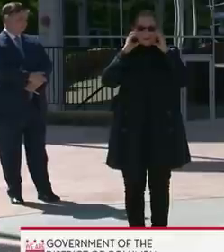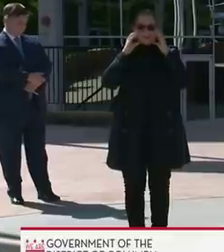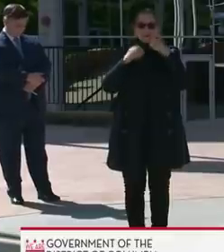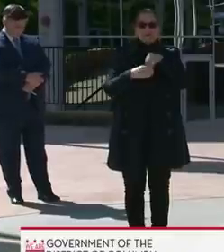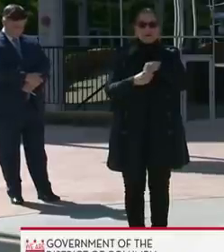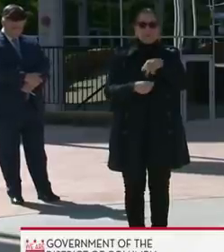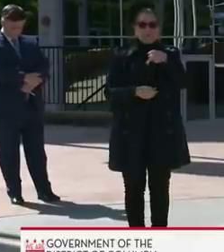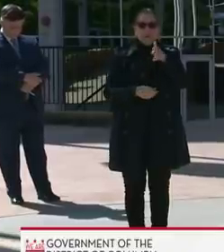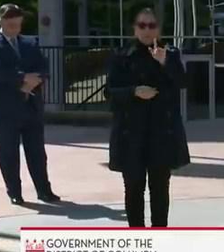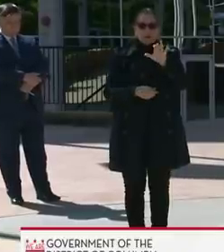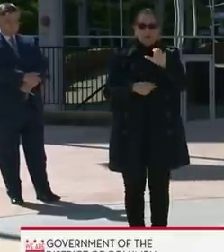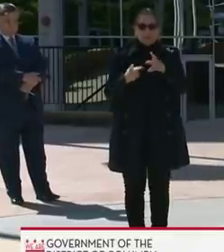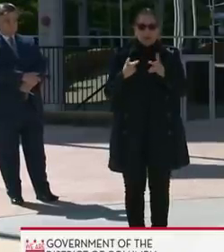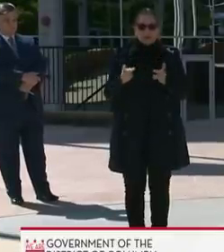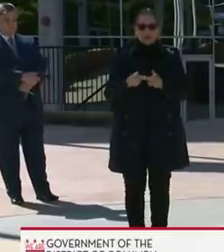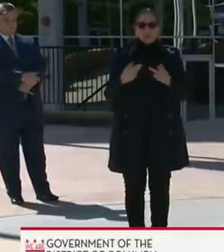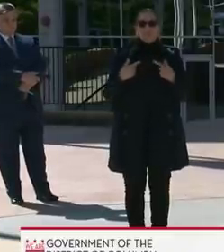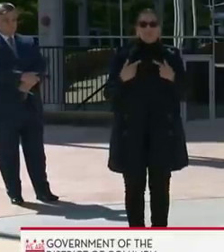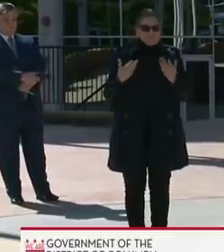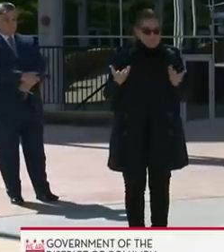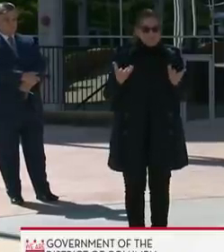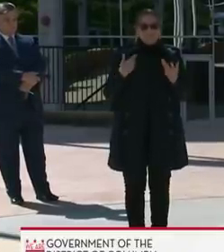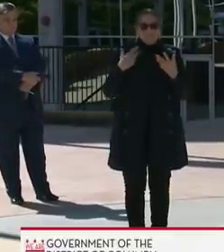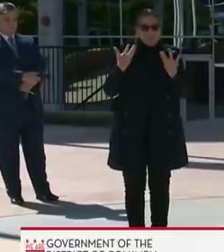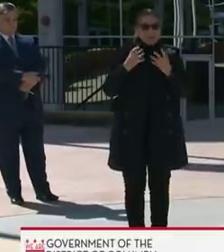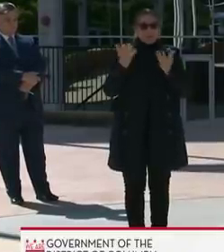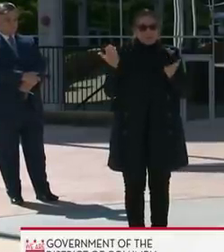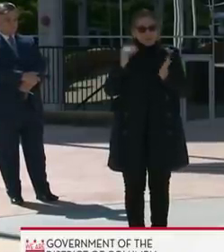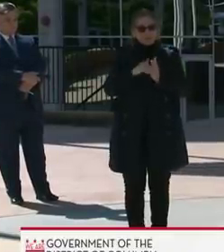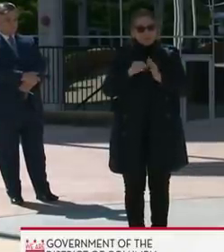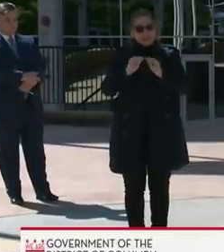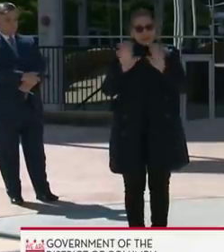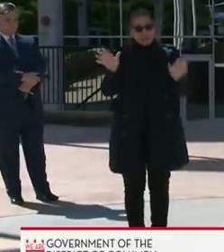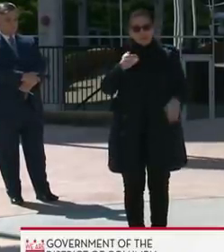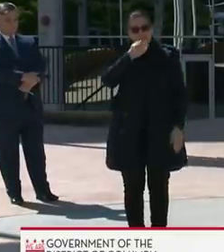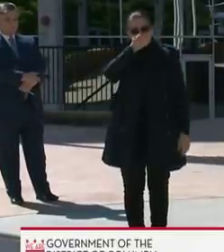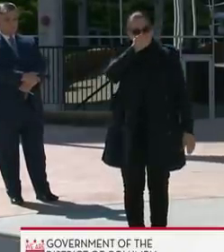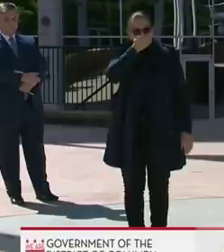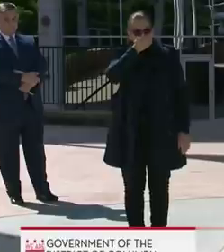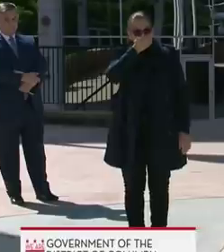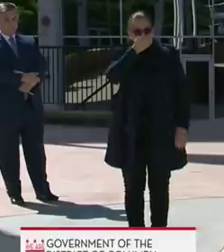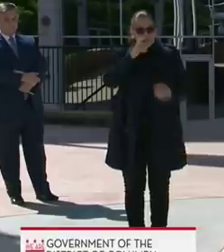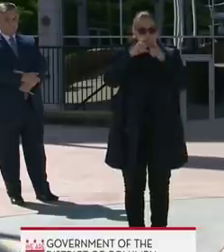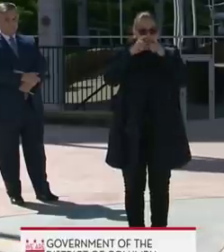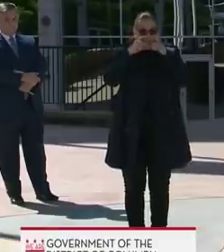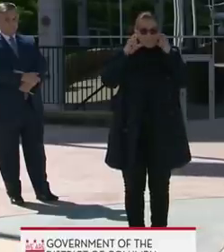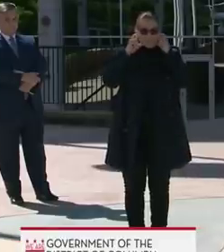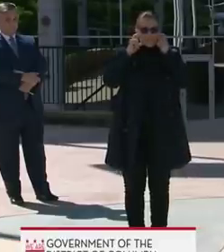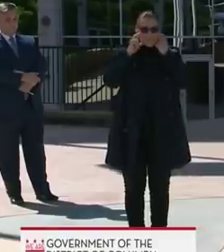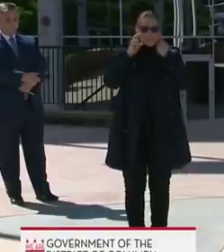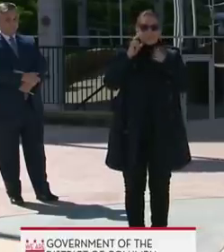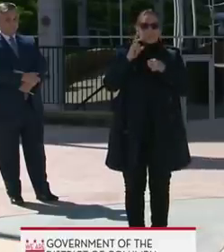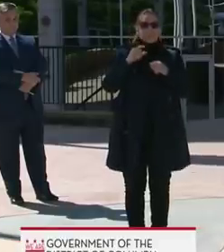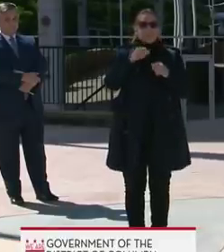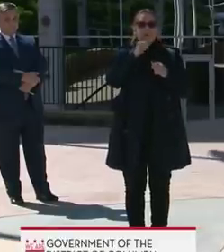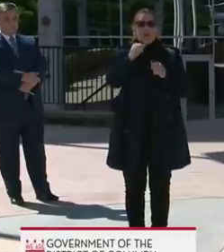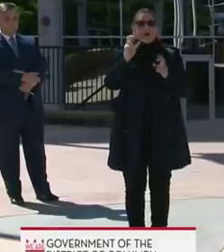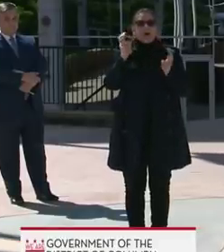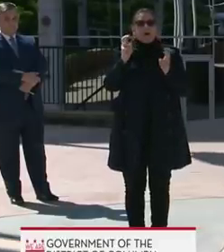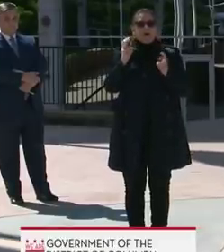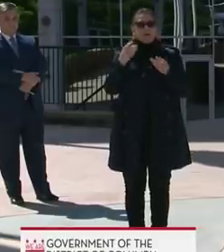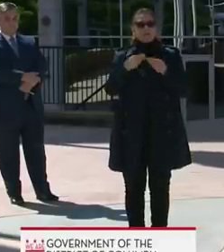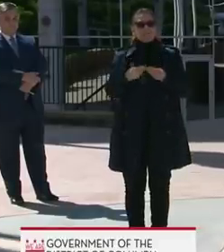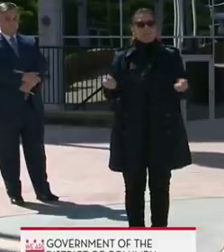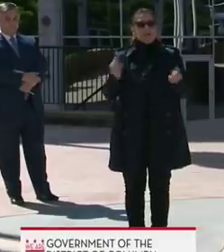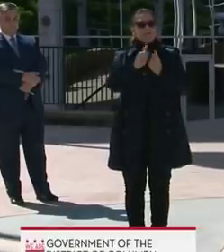about something. Wearing a mask does not replace social distancing. Everyone should continue to stay at home except for when